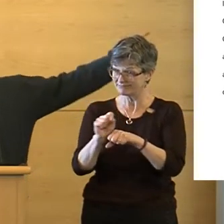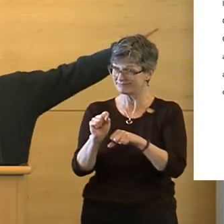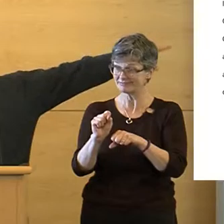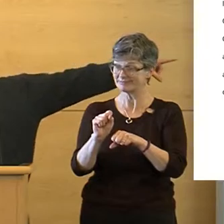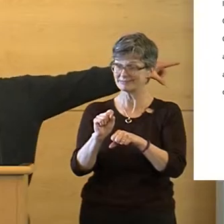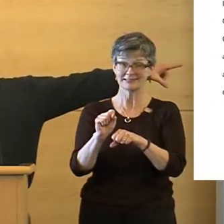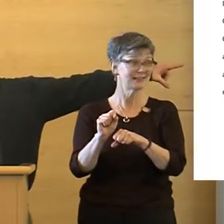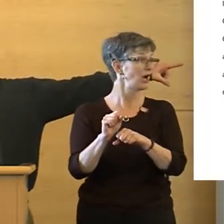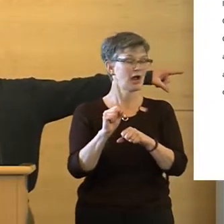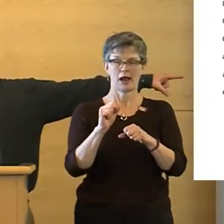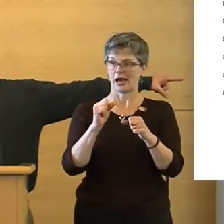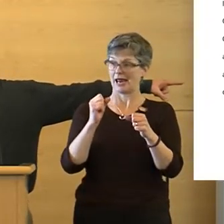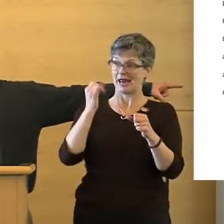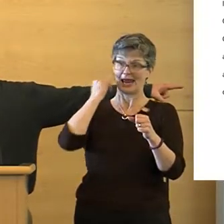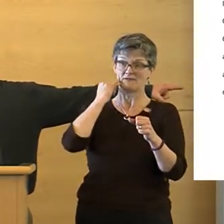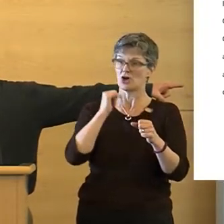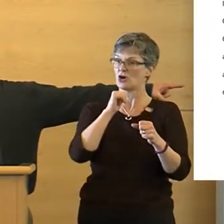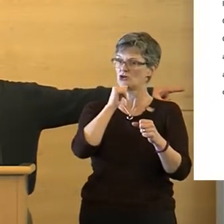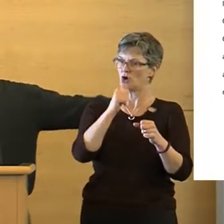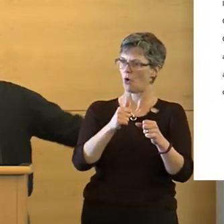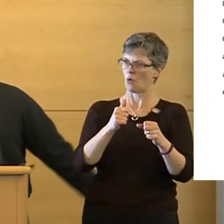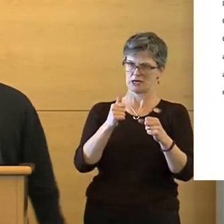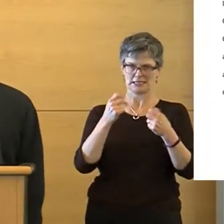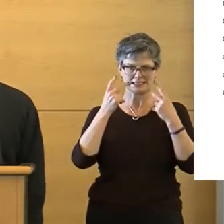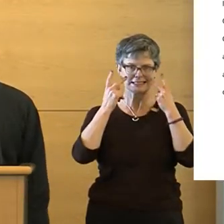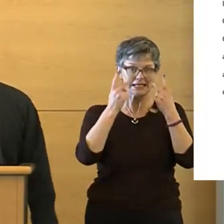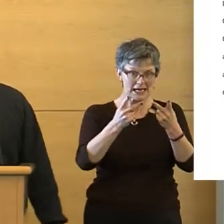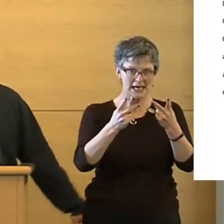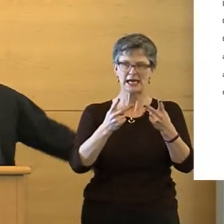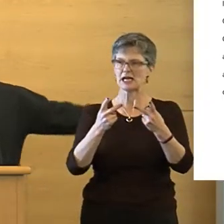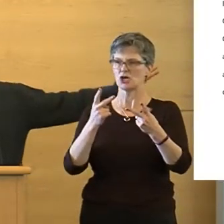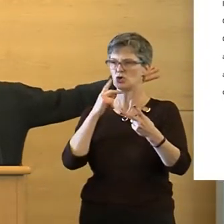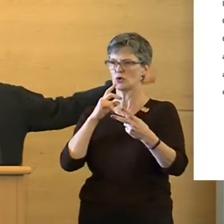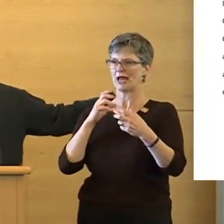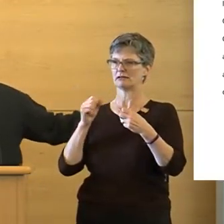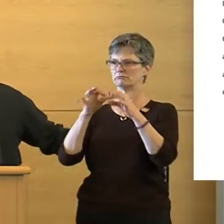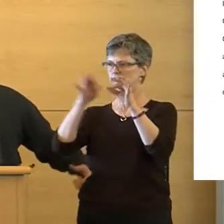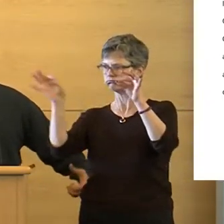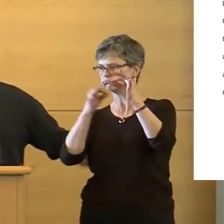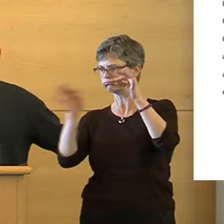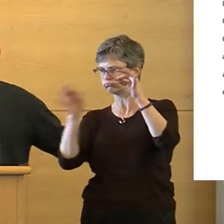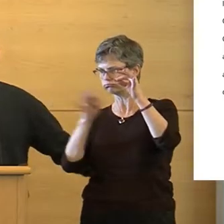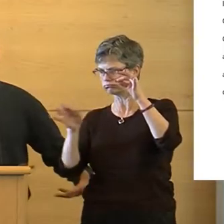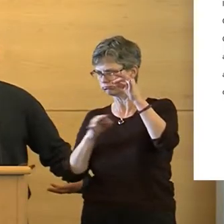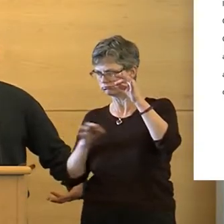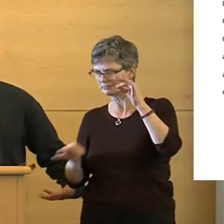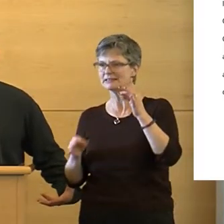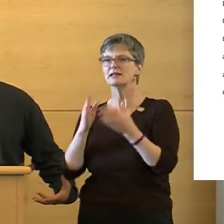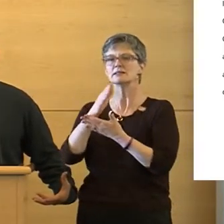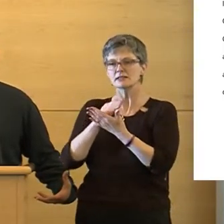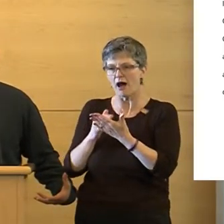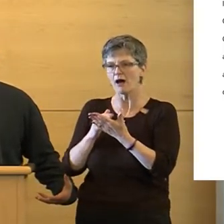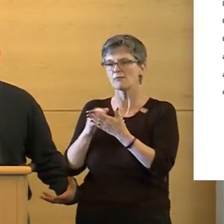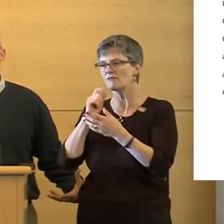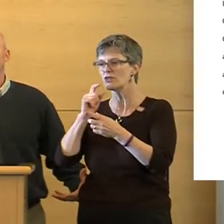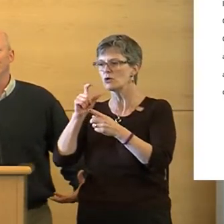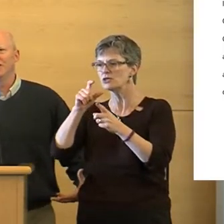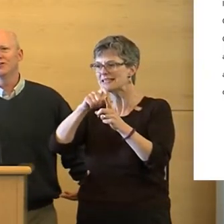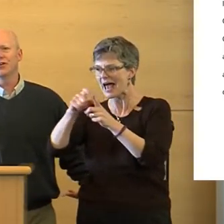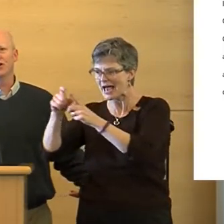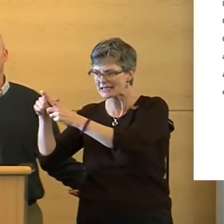structured. Those headings look like headings, but maybe they're just big and bold and centered text,